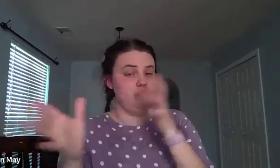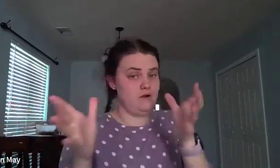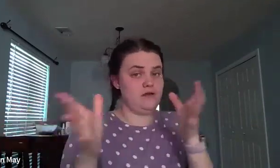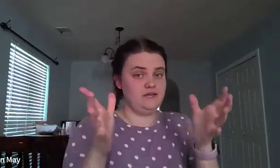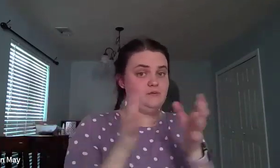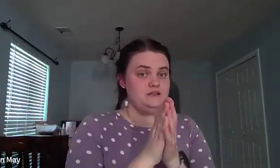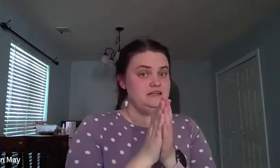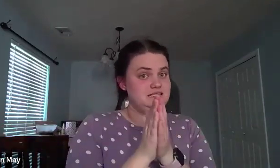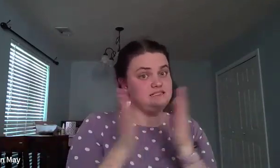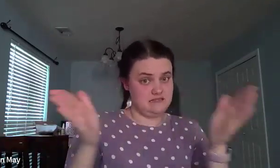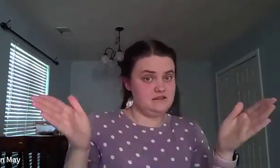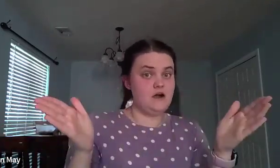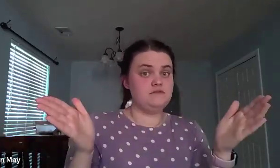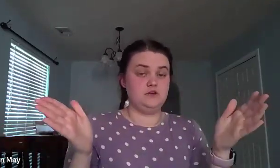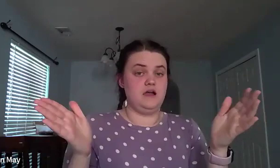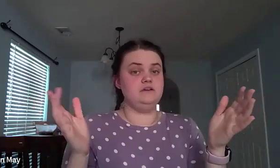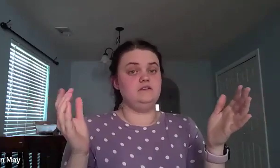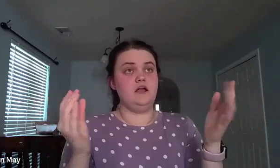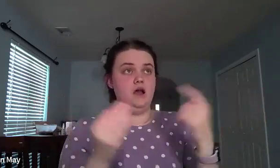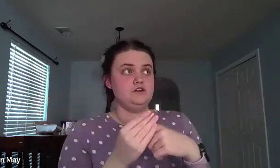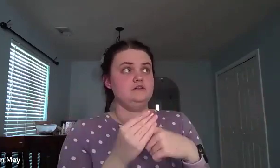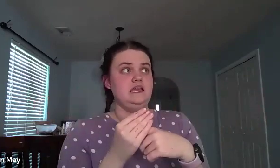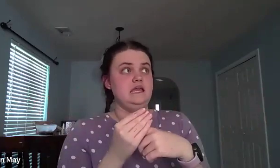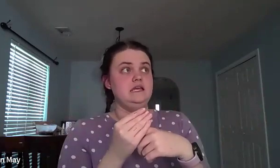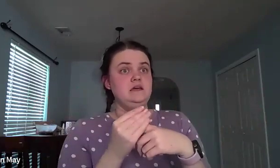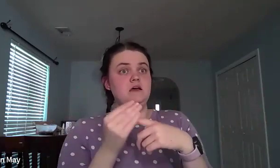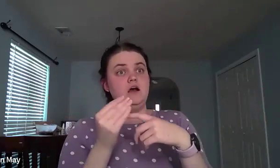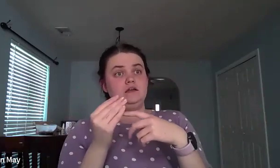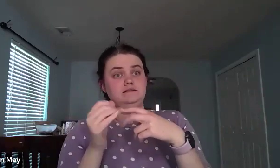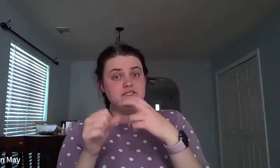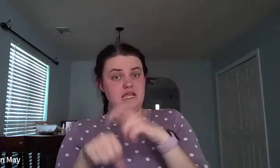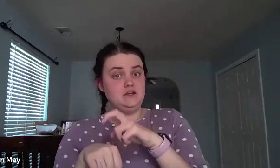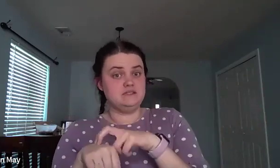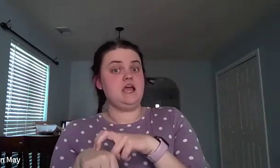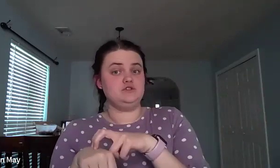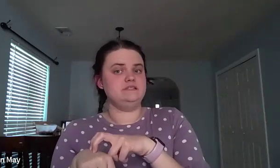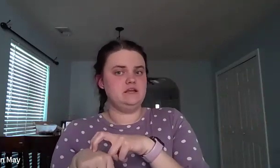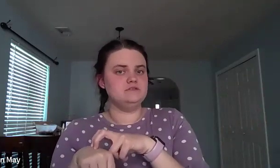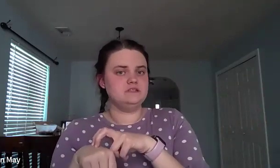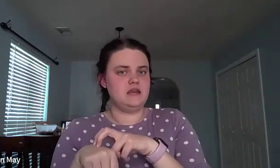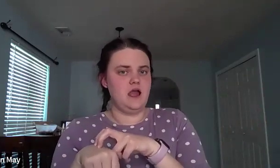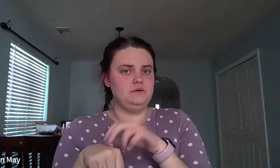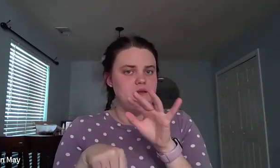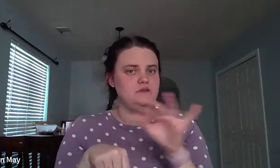are having it where it is like slightly off, like you're having like hot dogs and potatoes, like actual potatoes, then I would maybe